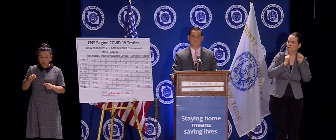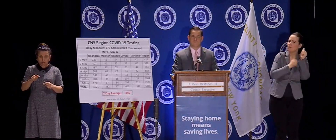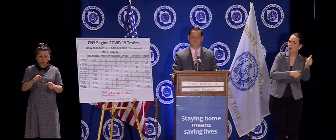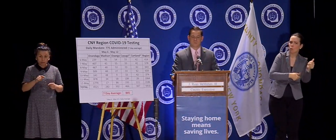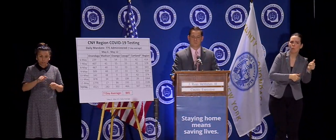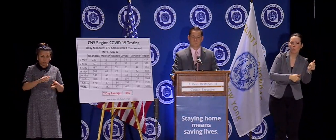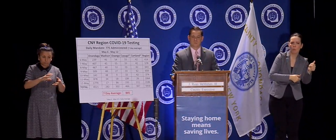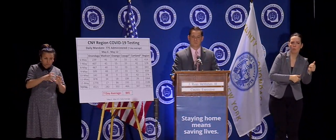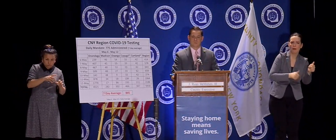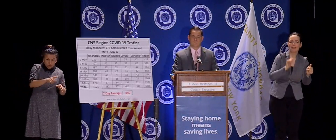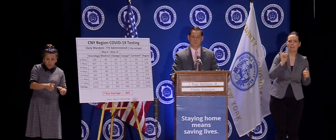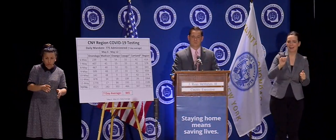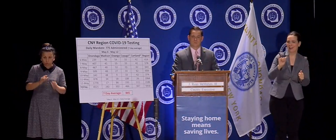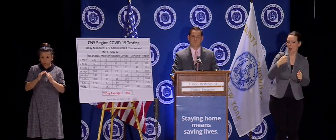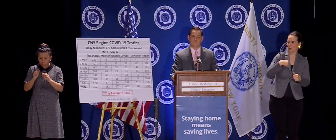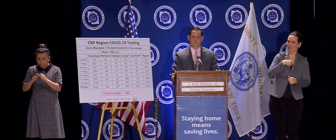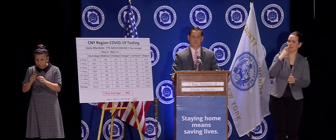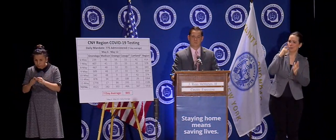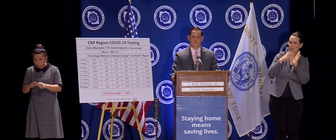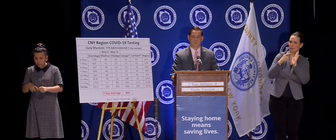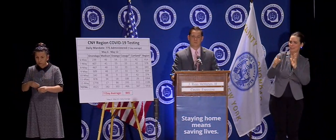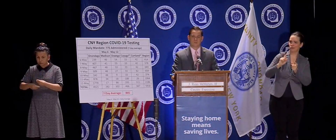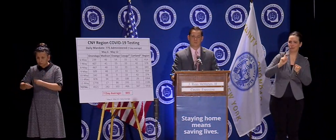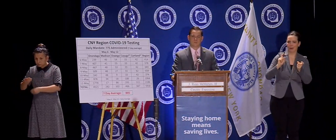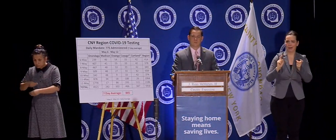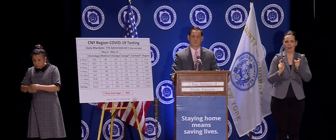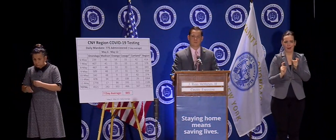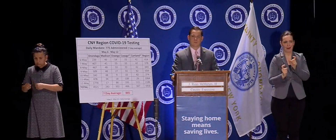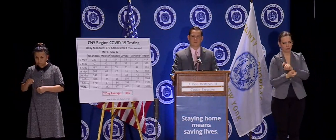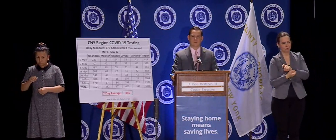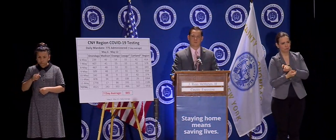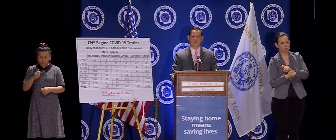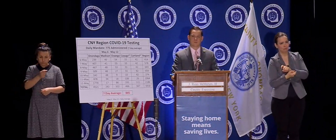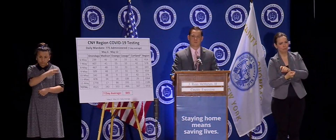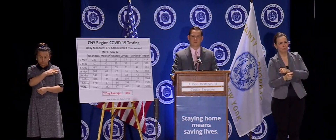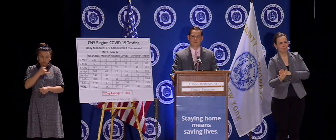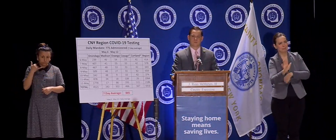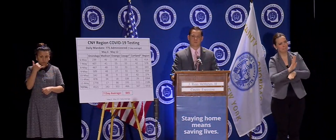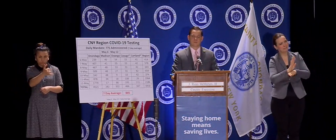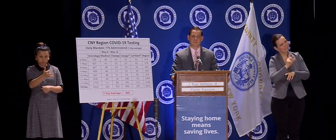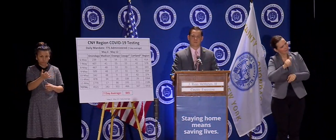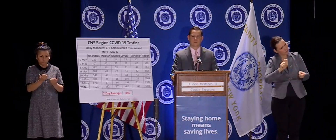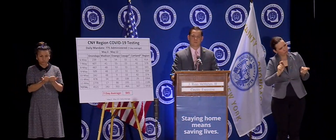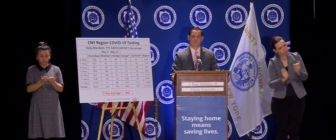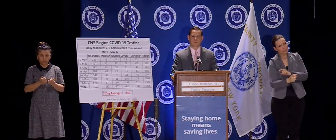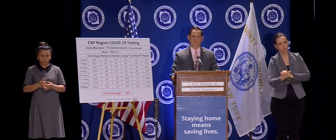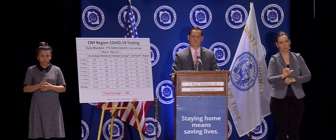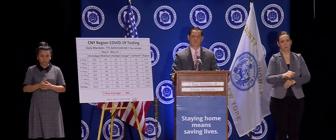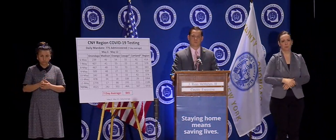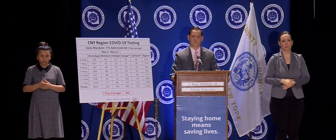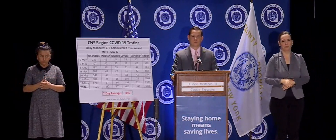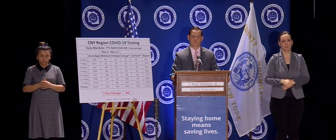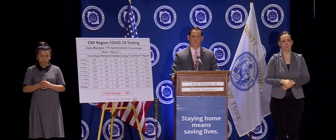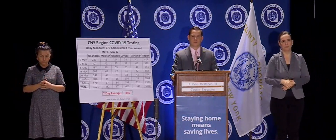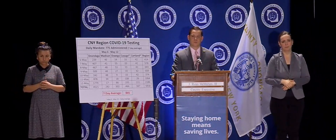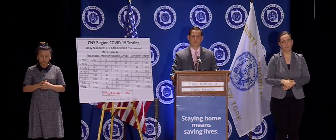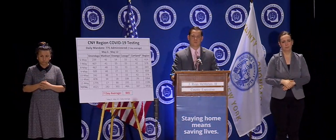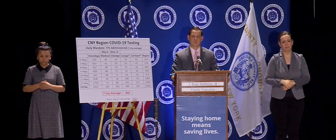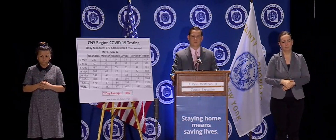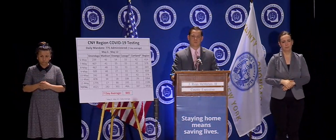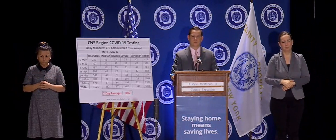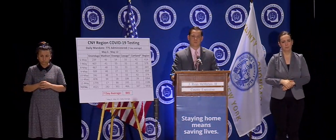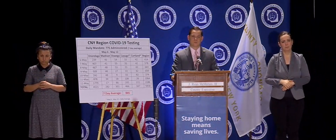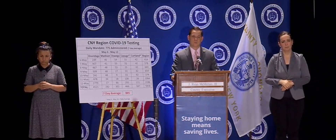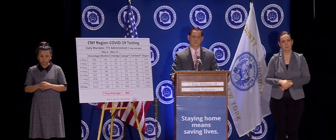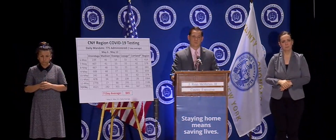The expansion of curbside retail is something that you've celebrated. That's a big step. How different will Monday